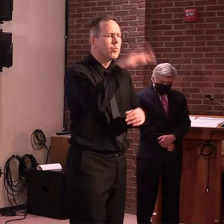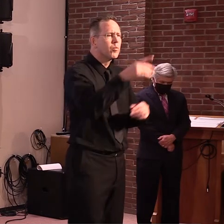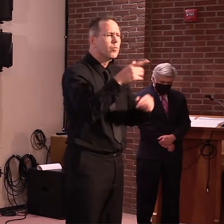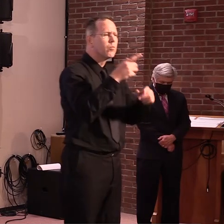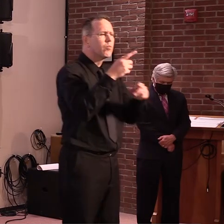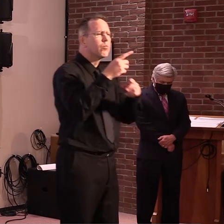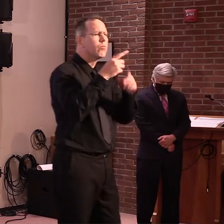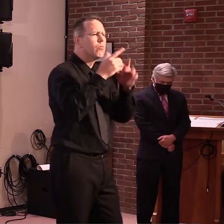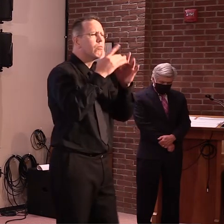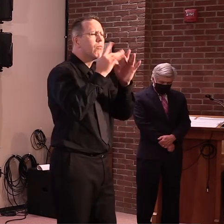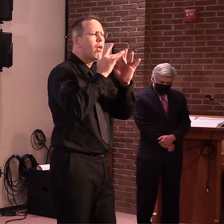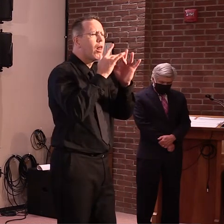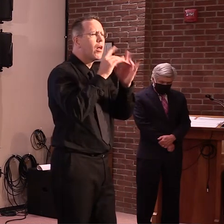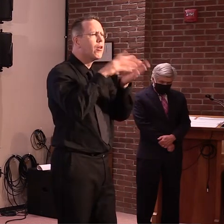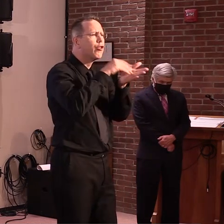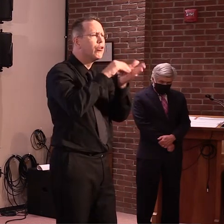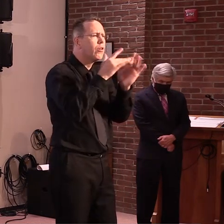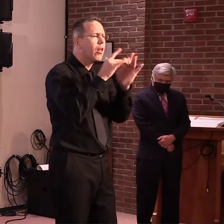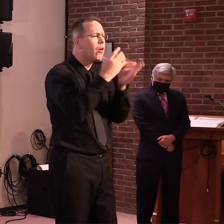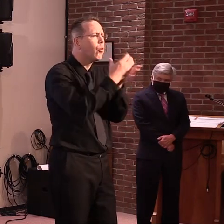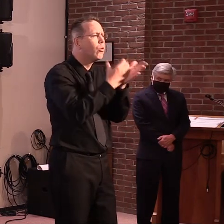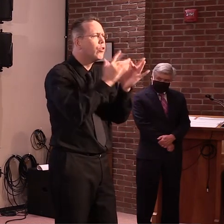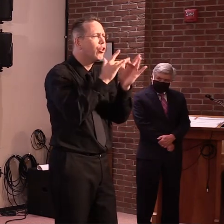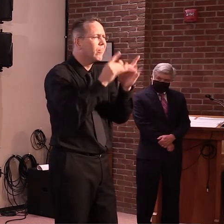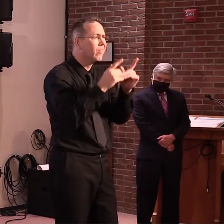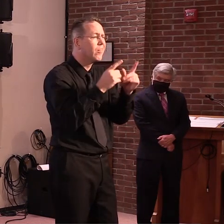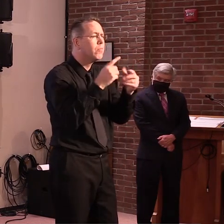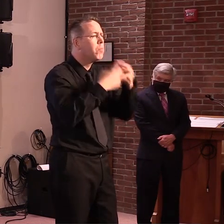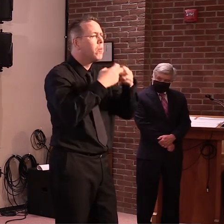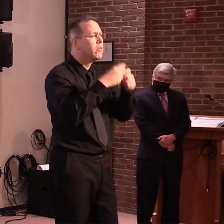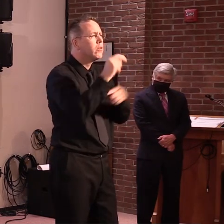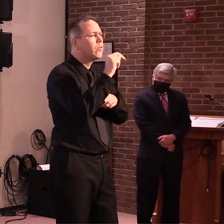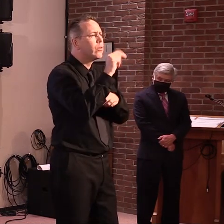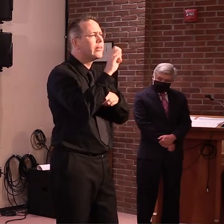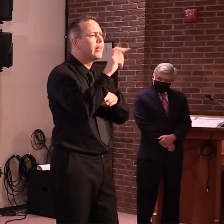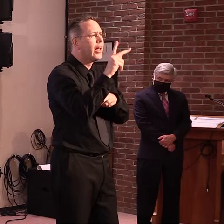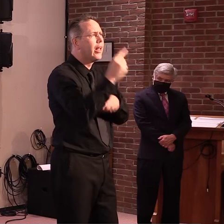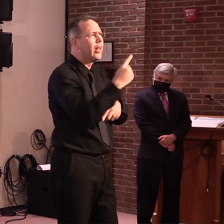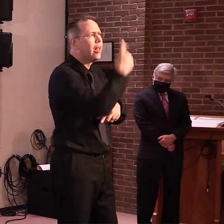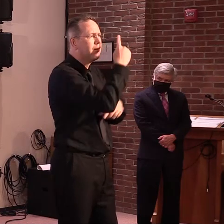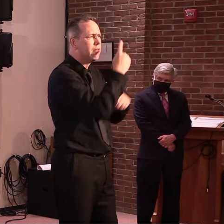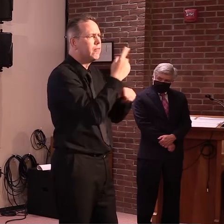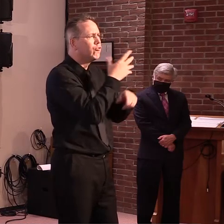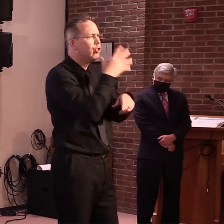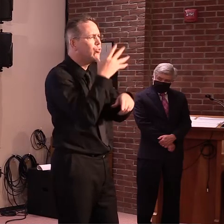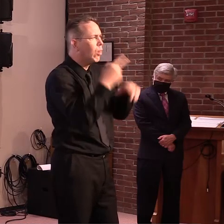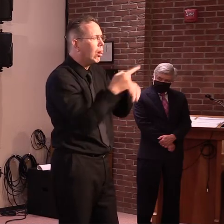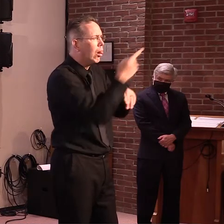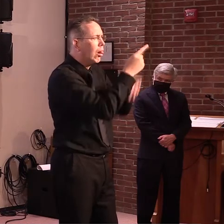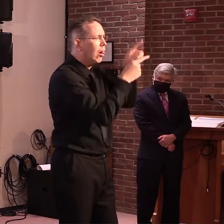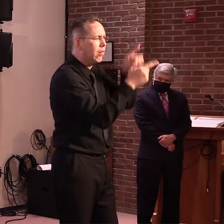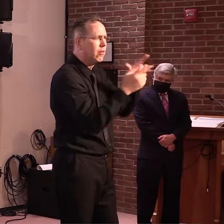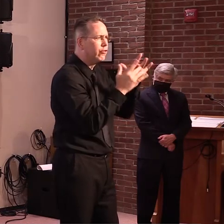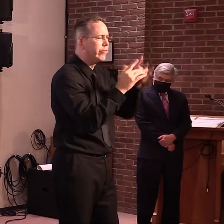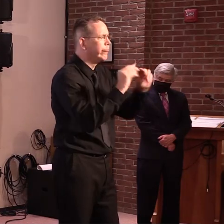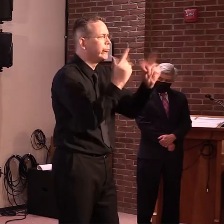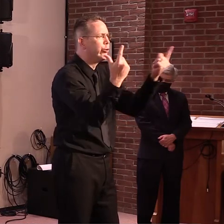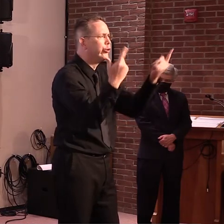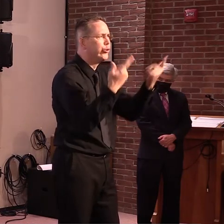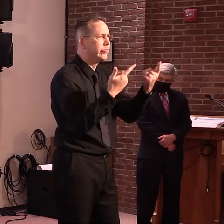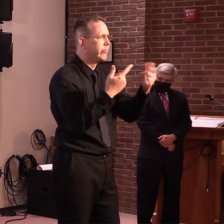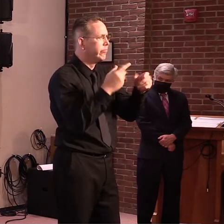that a school has to close? Yeah, that's a great question. I'm going to ask Secretary French to talk about that a little bit, but we